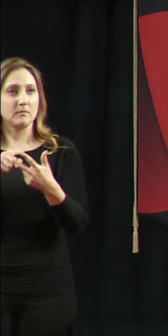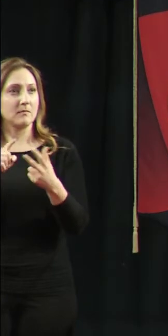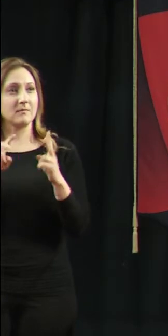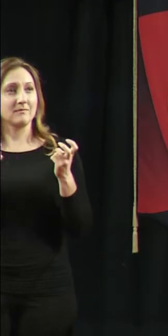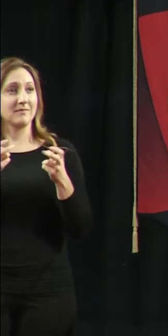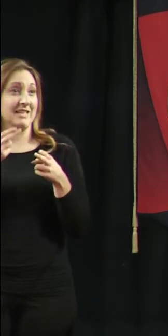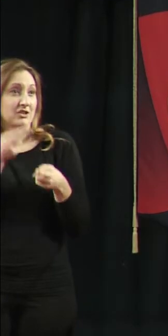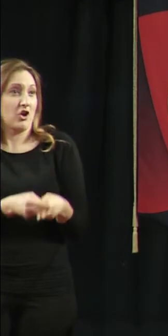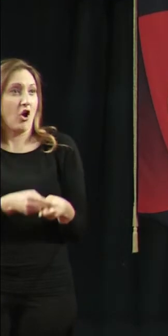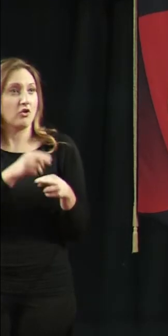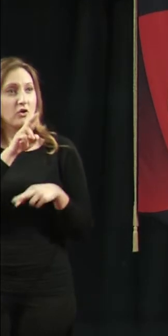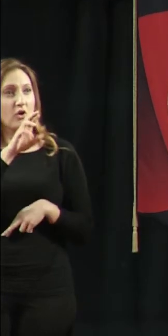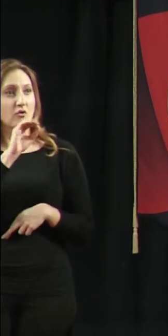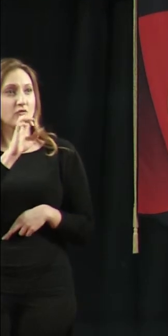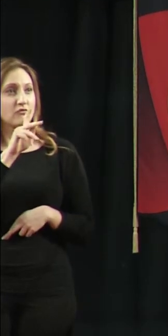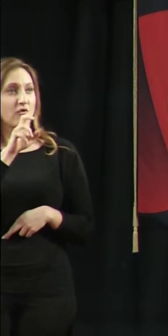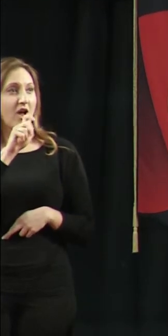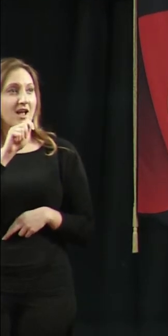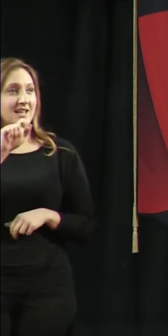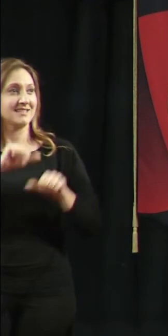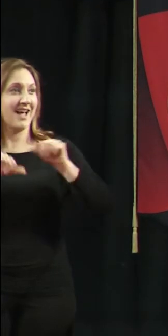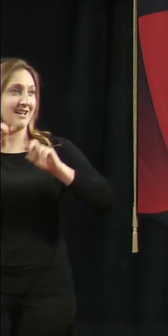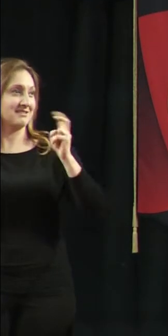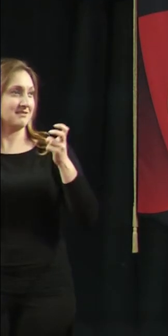rocket science.